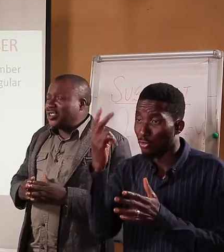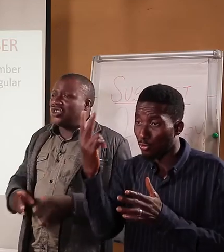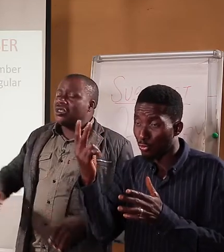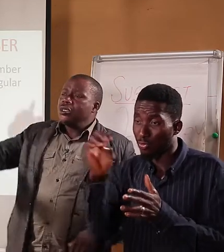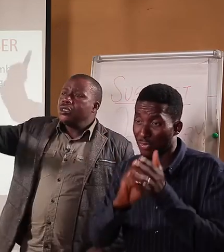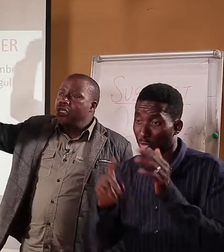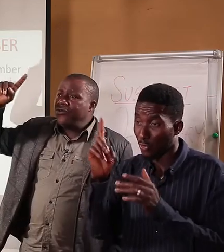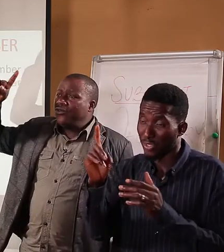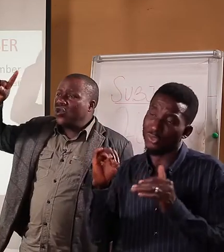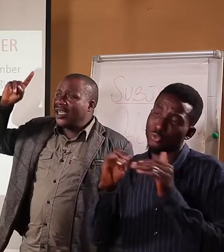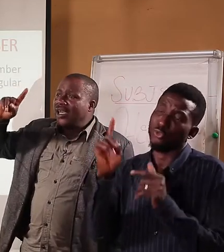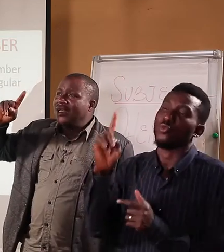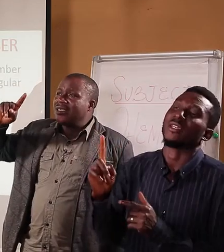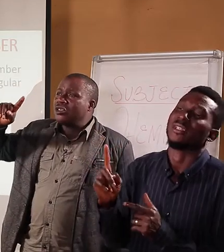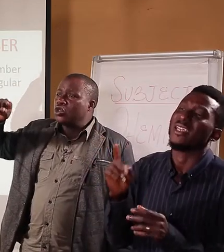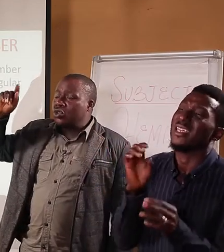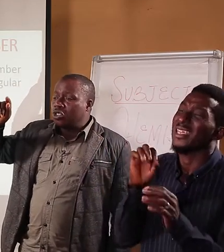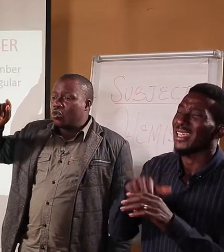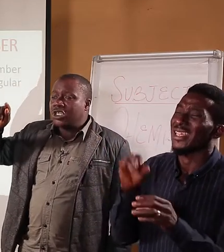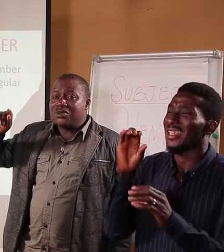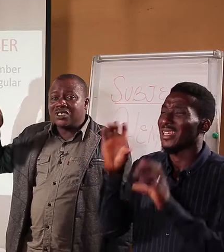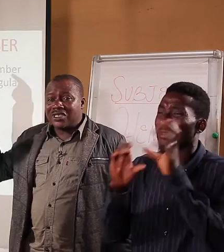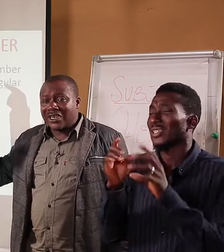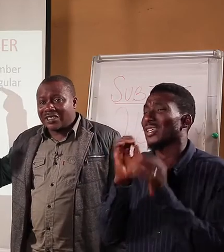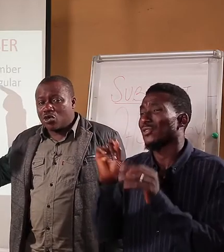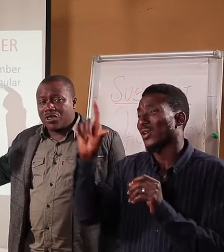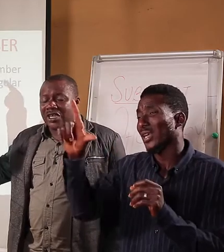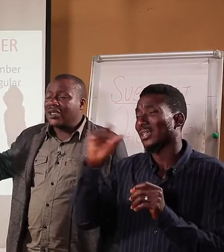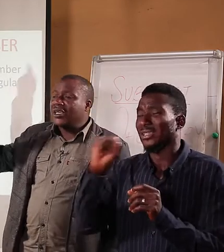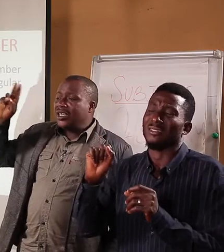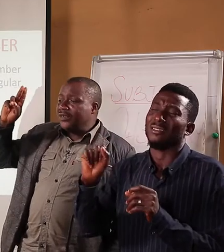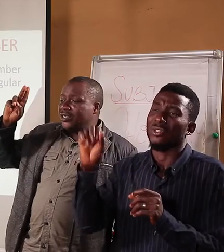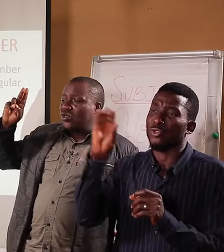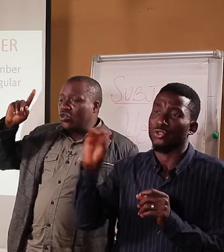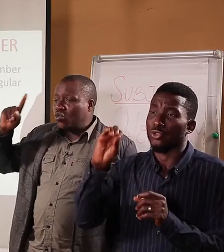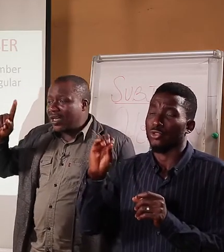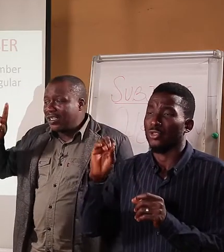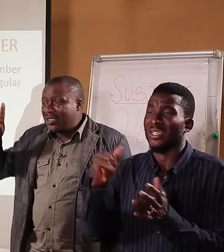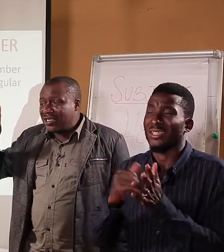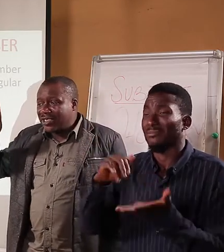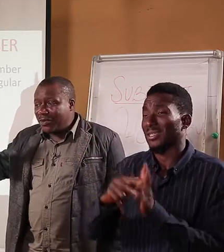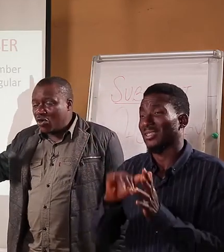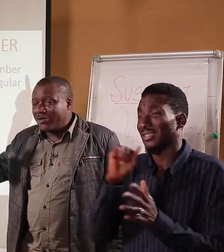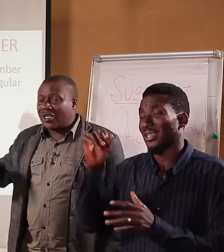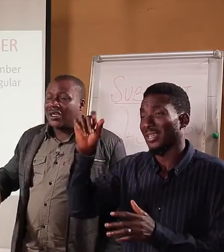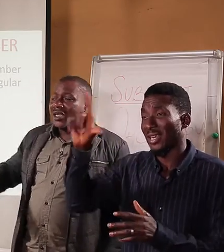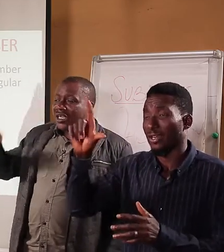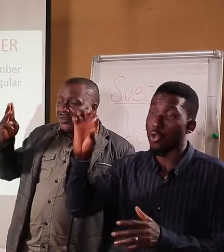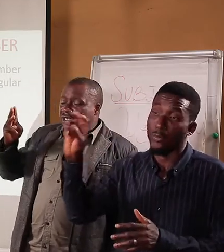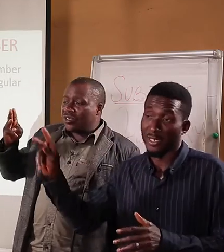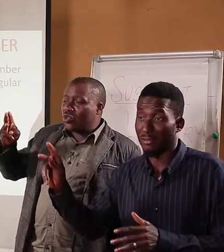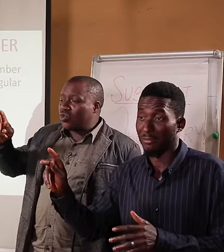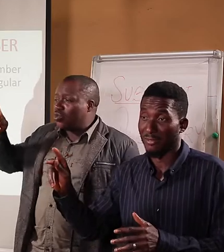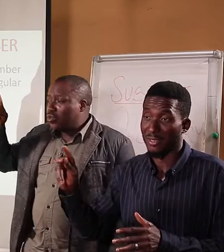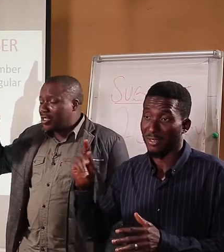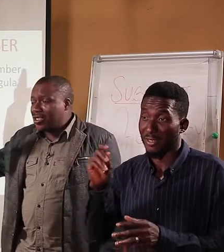in chemistry, if your L is equals to 0, it means it is an s orbital. If it is equals to 1, it means it is a p orbital. If